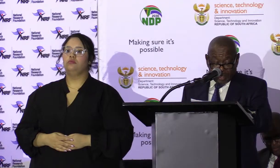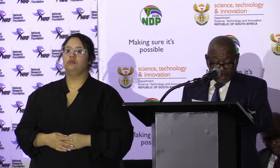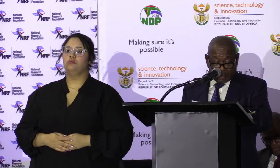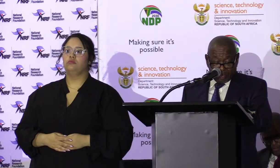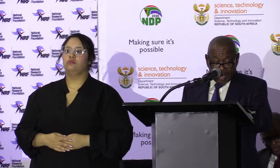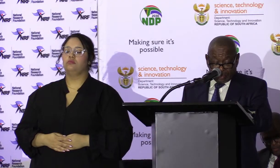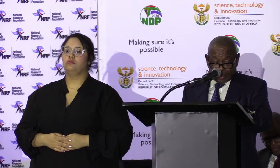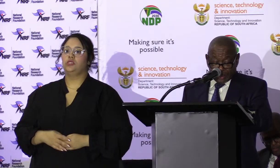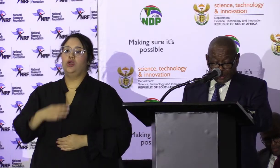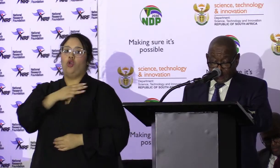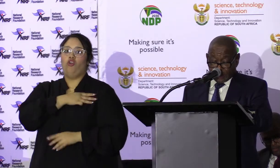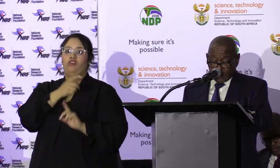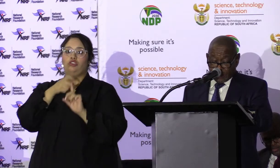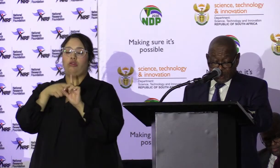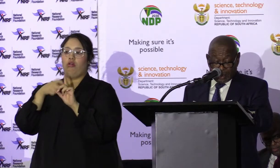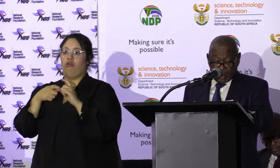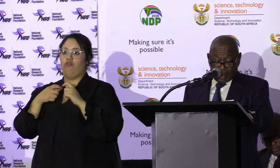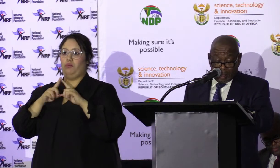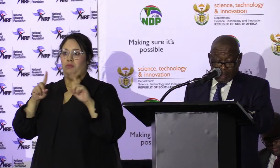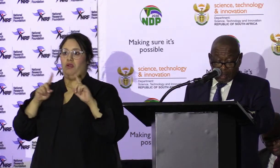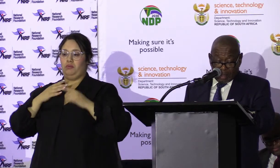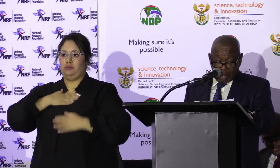officials of my department,